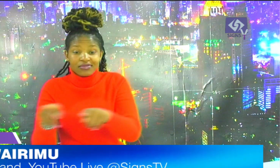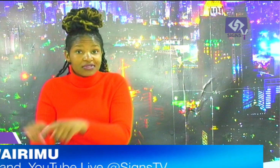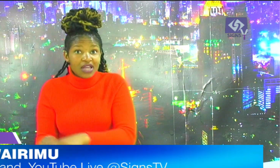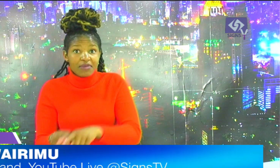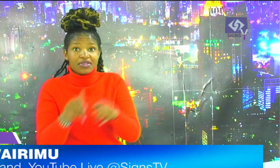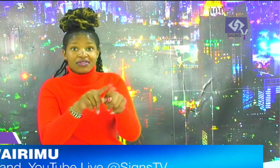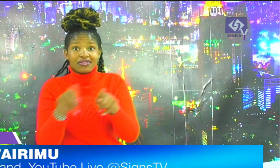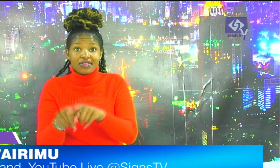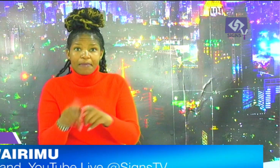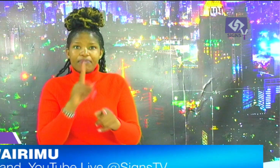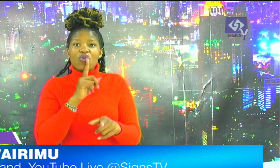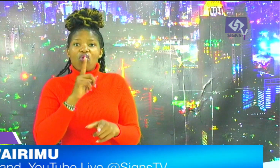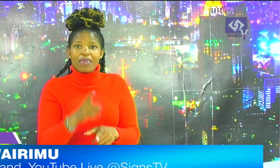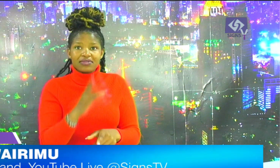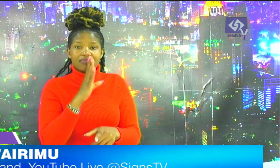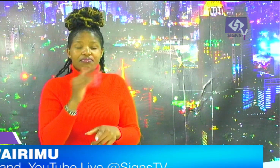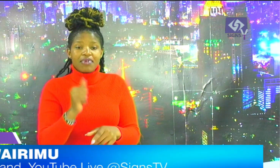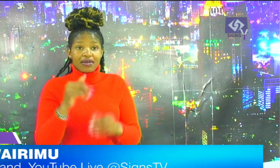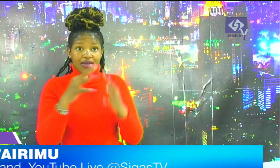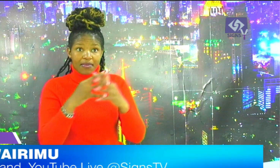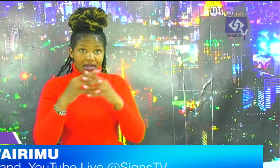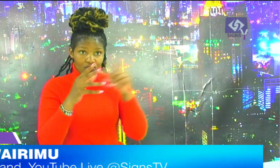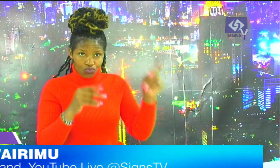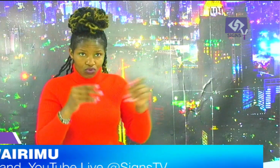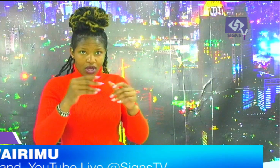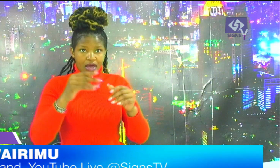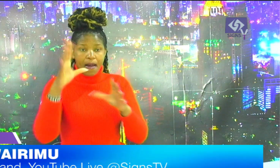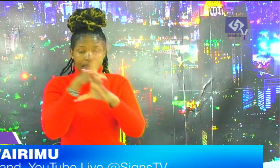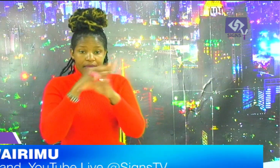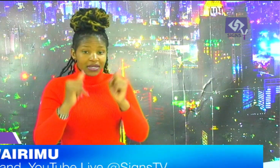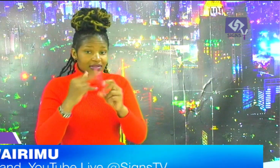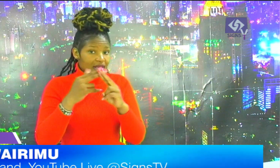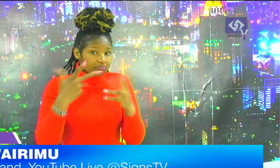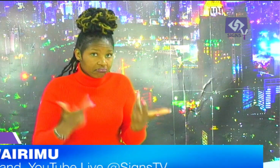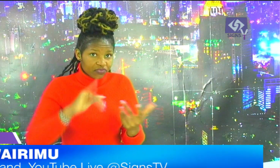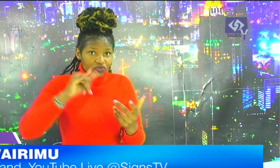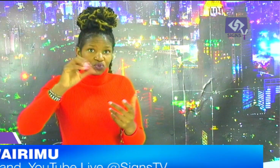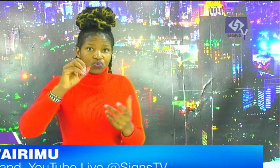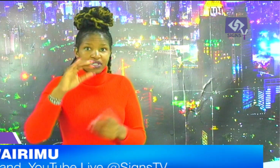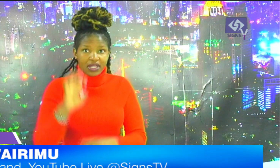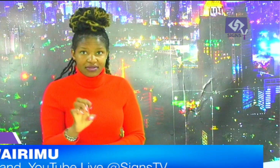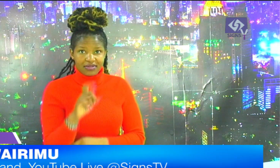was also commended by US President Joe Biden